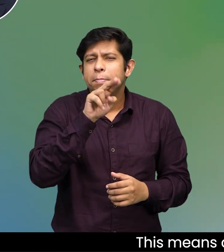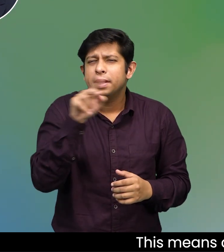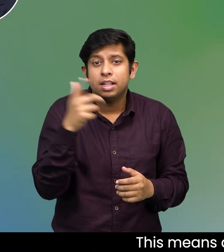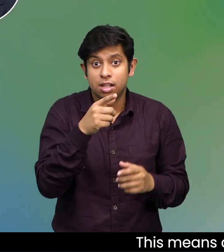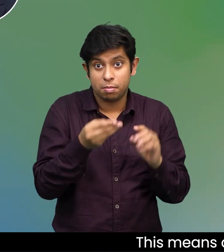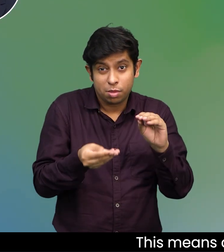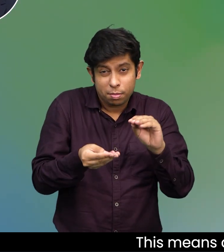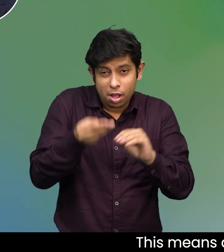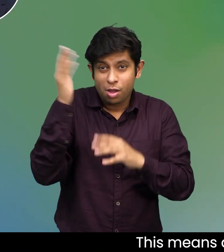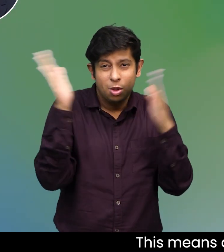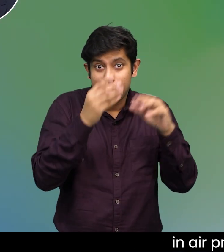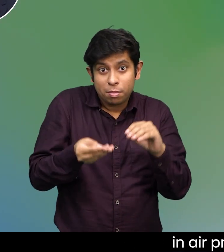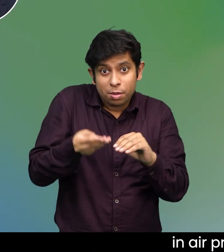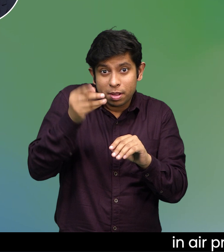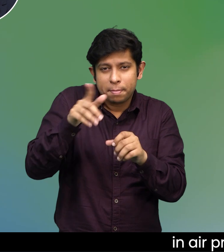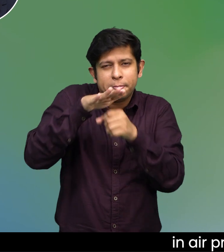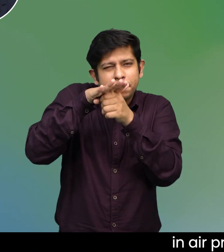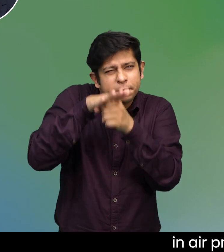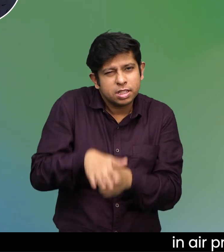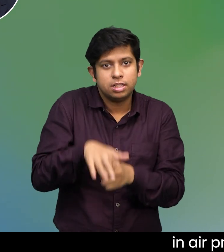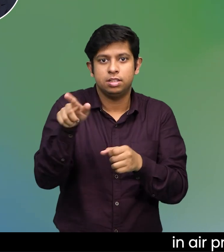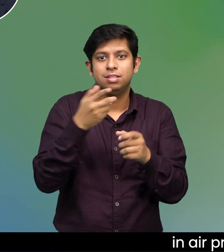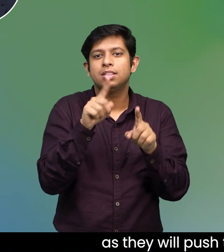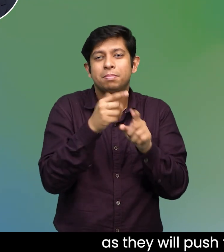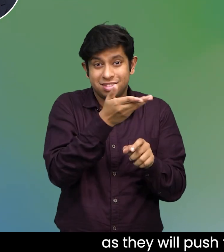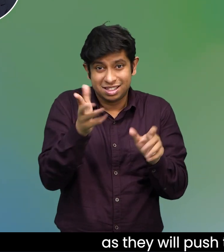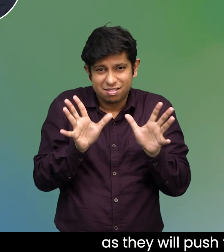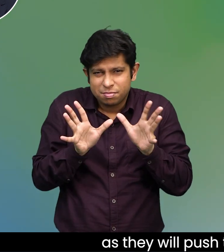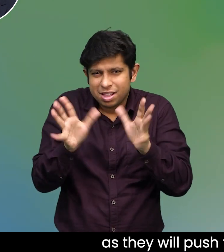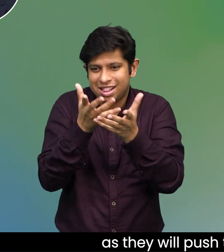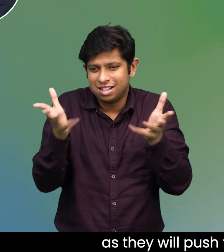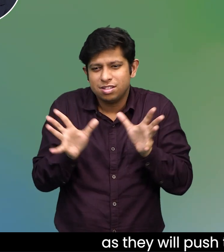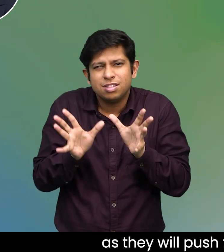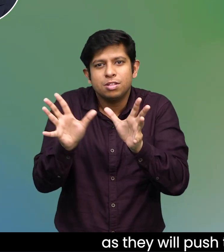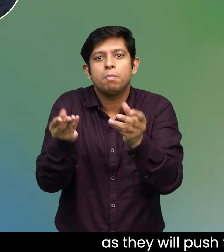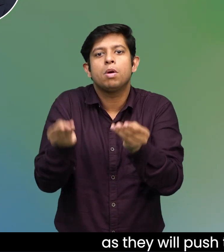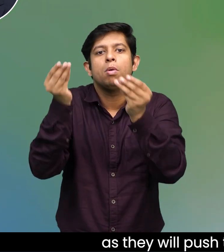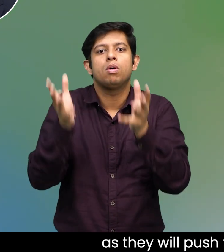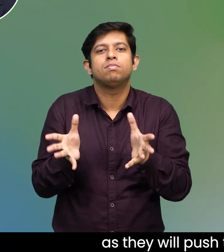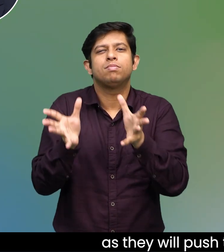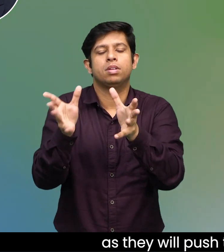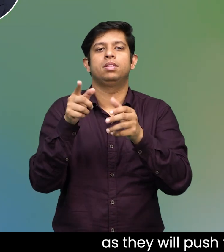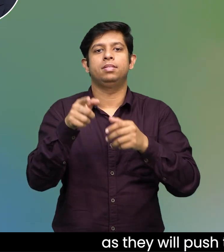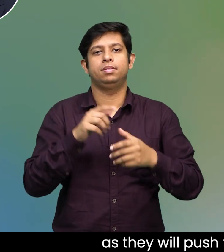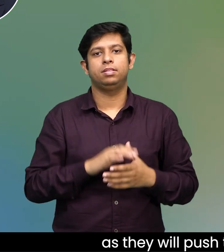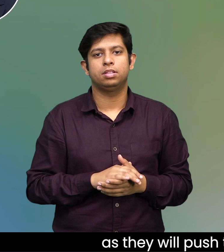This means an increase in air pressure as they will push the object more.